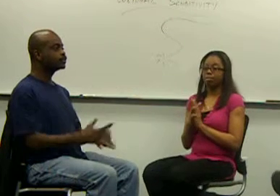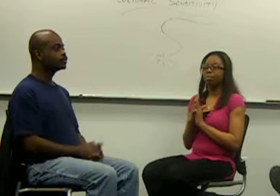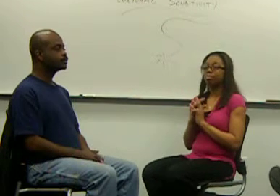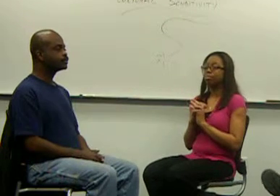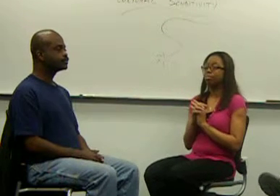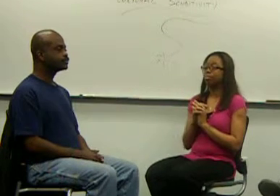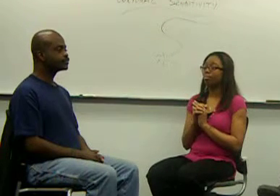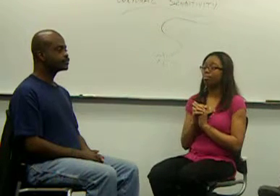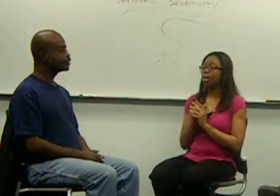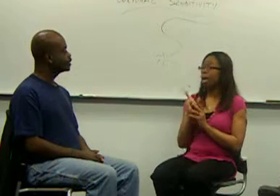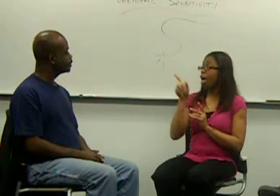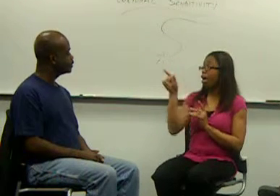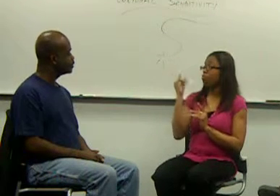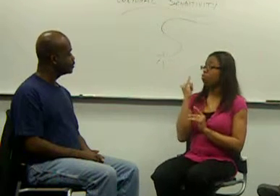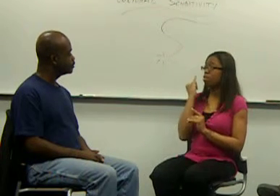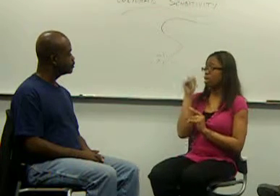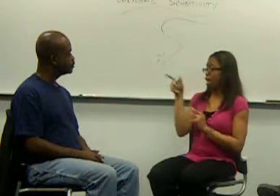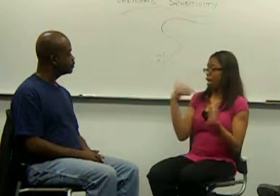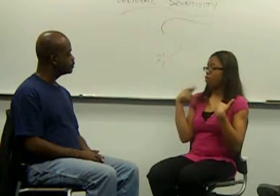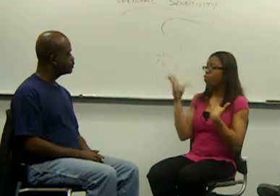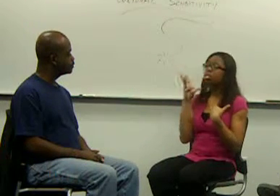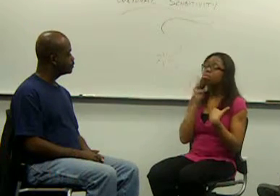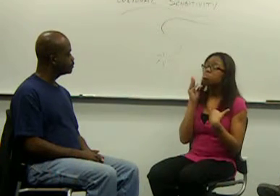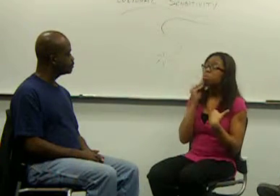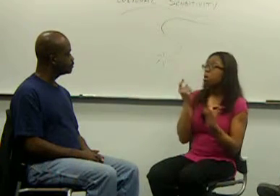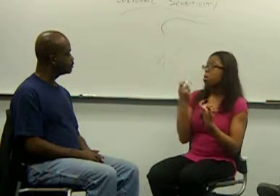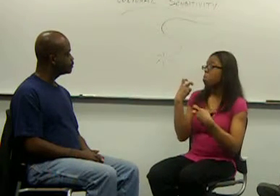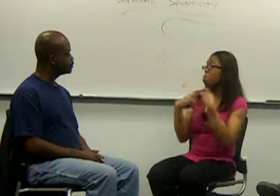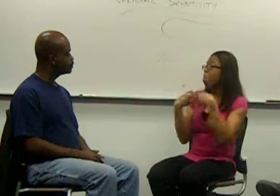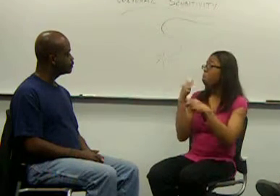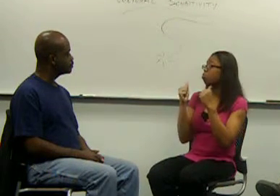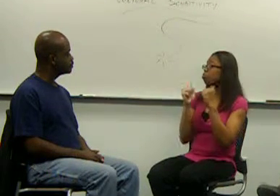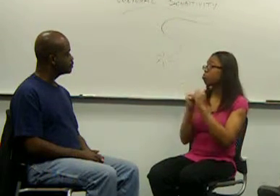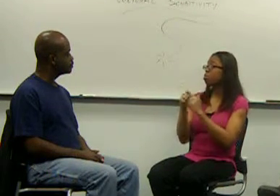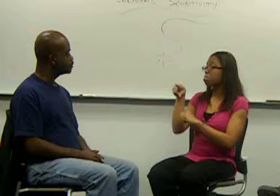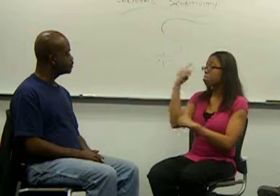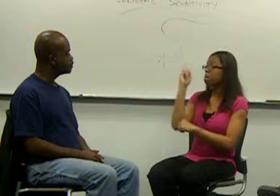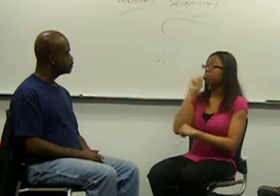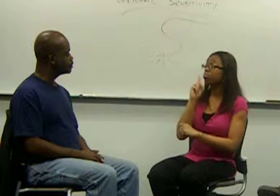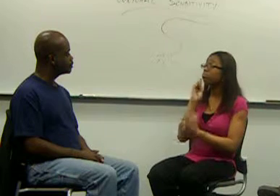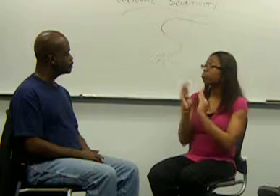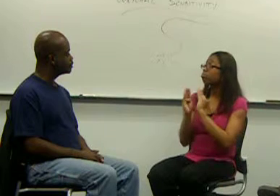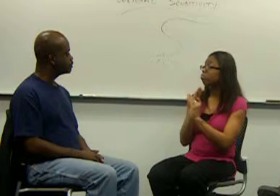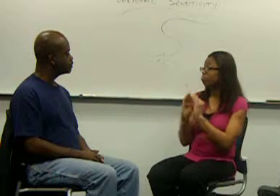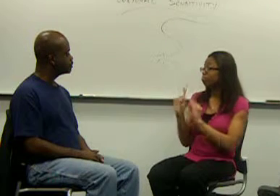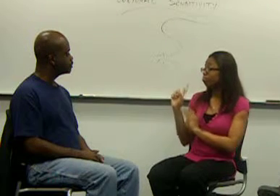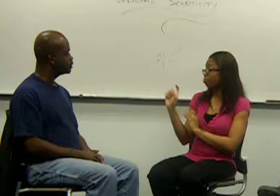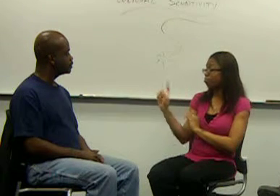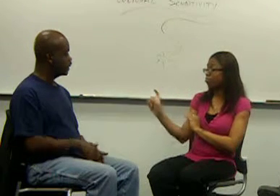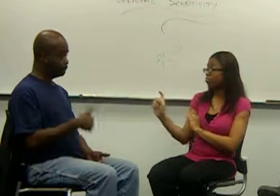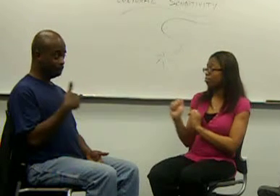Okay, have you encountered any problems being in the black deaf community?